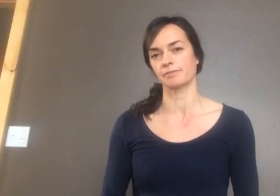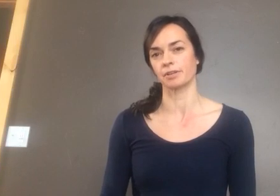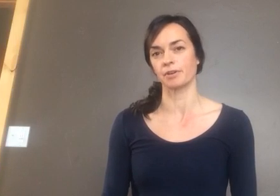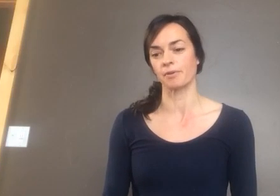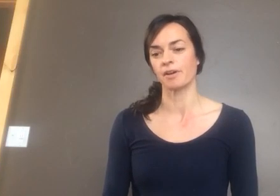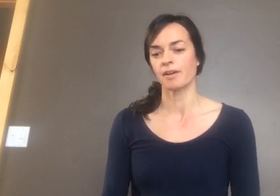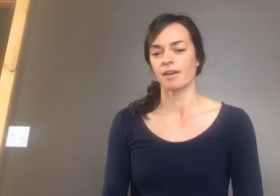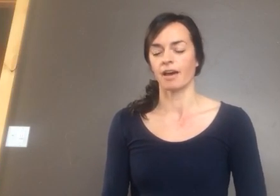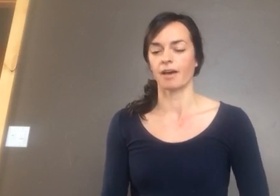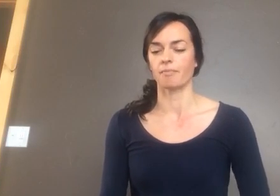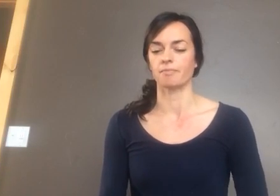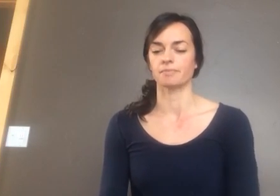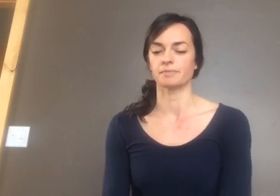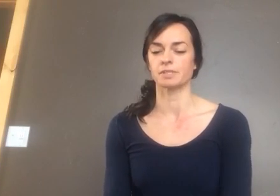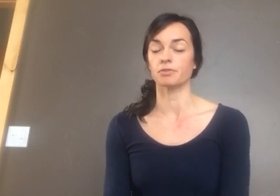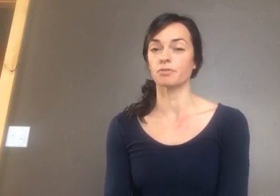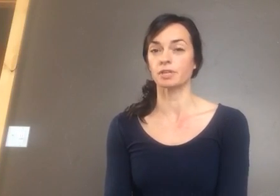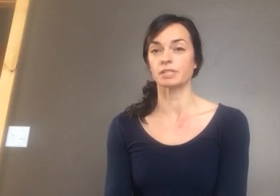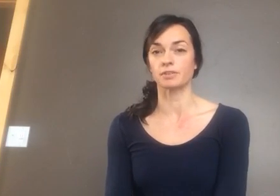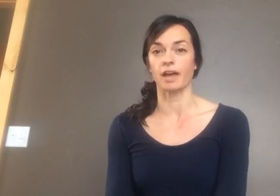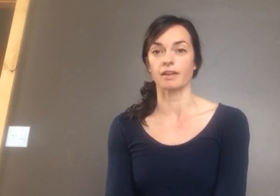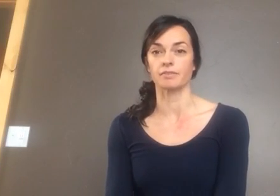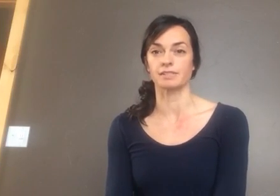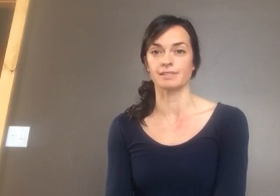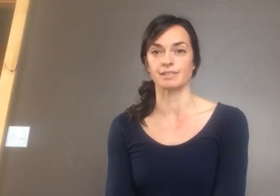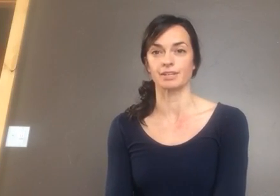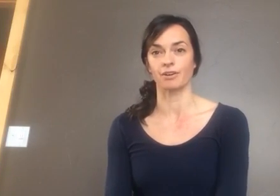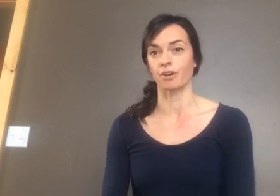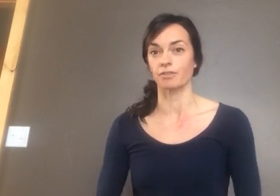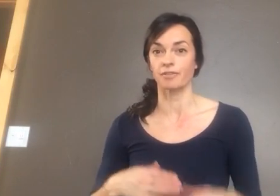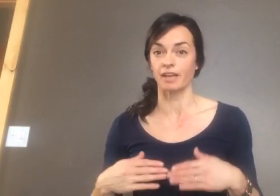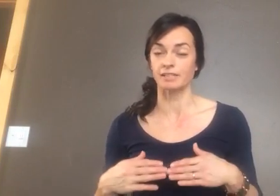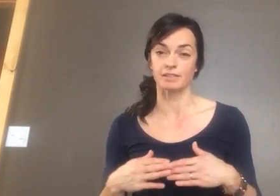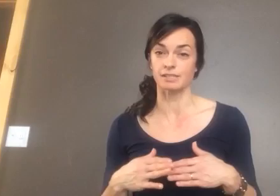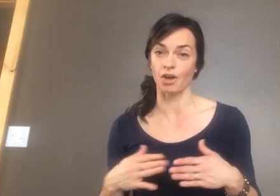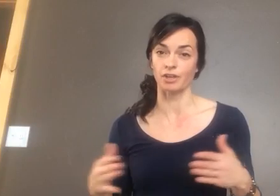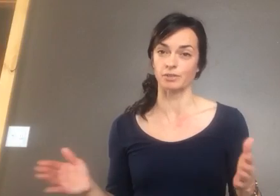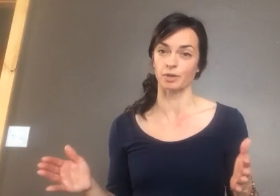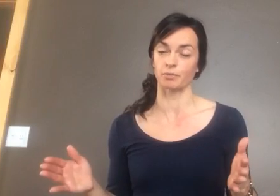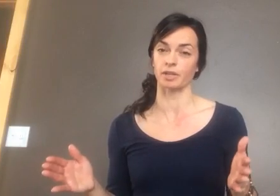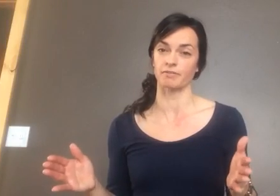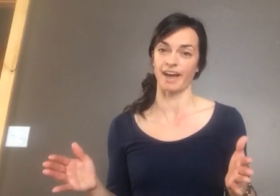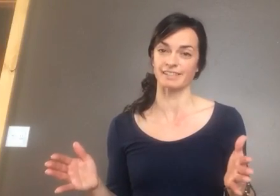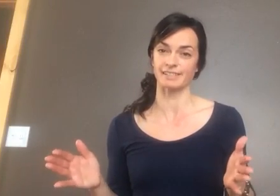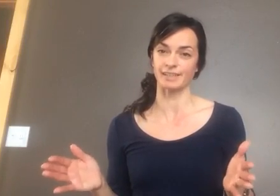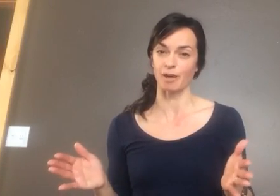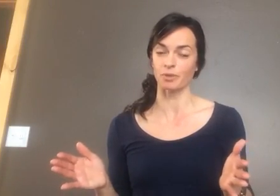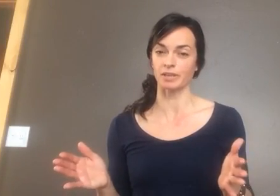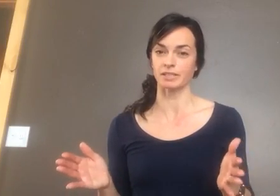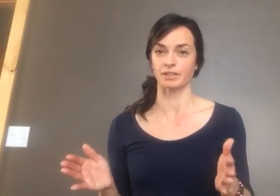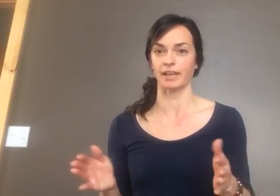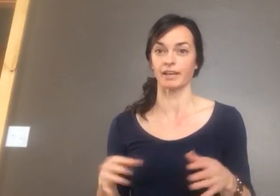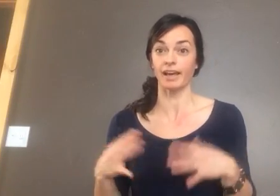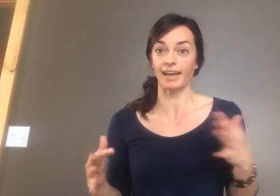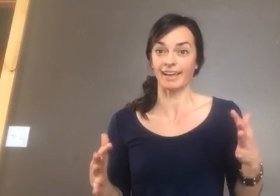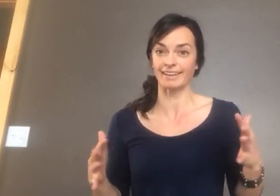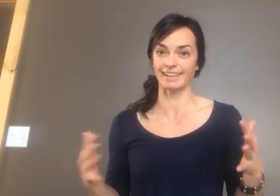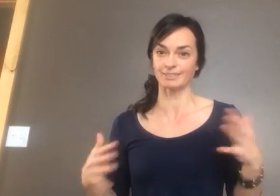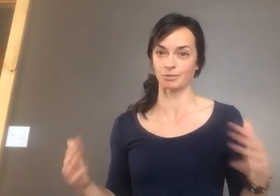for you. So feel free to do that if it's easier. Or if the song is going really fast at that point and you're like, oh, I can't do